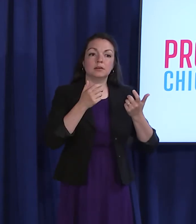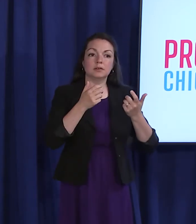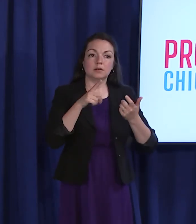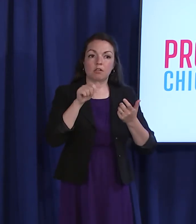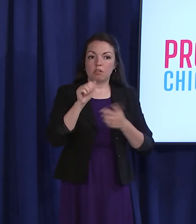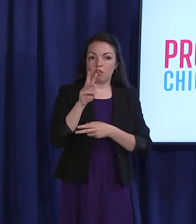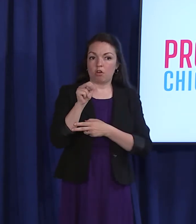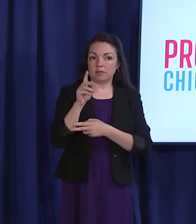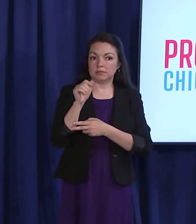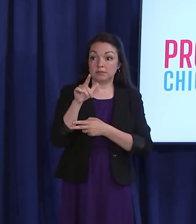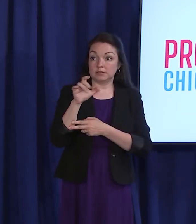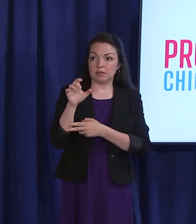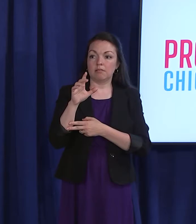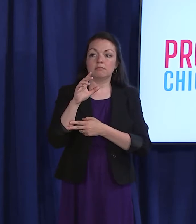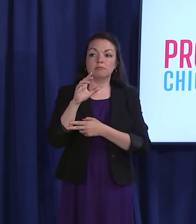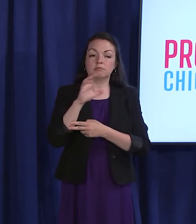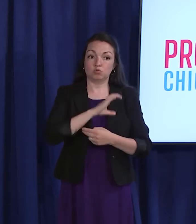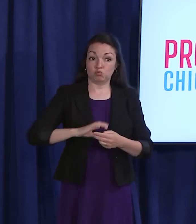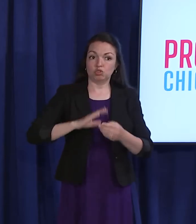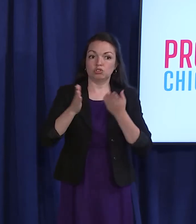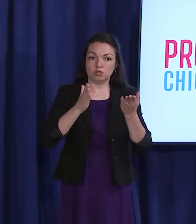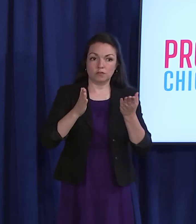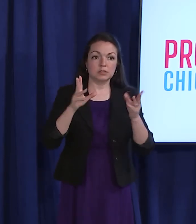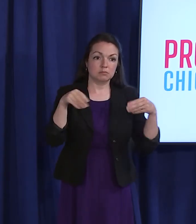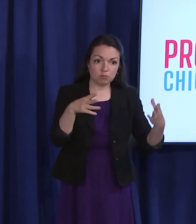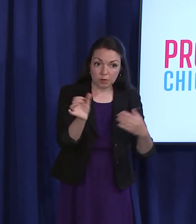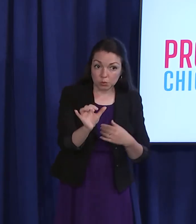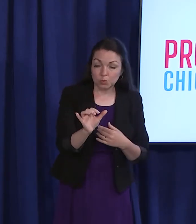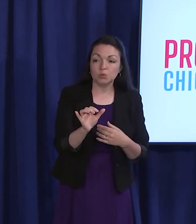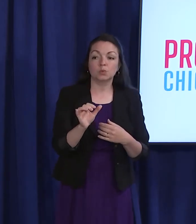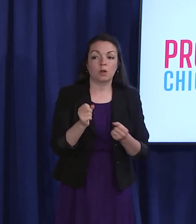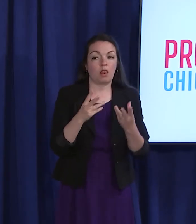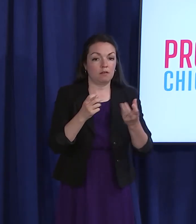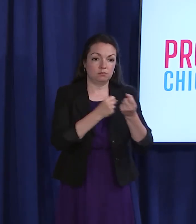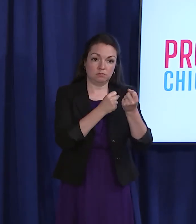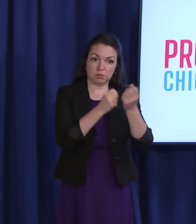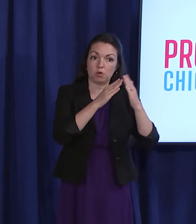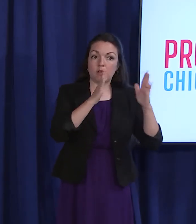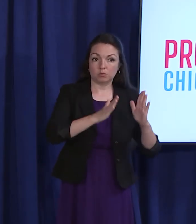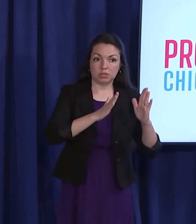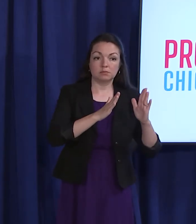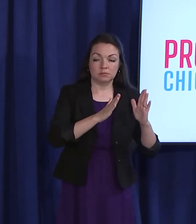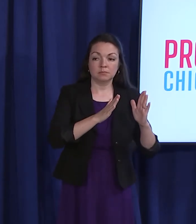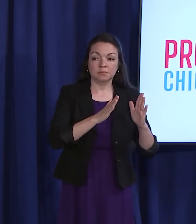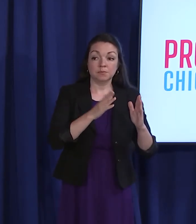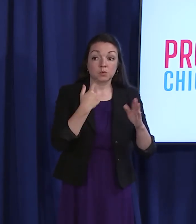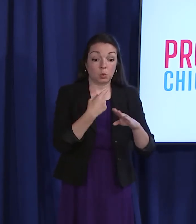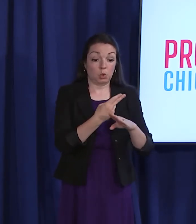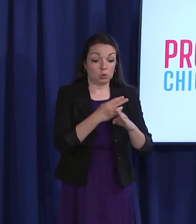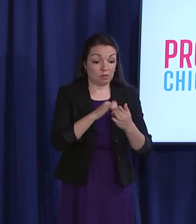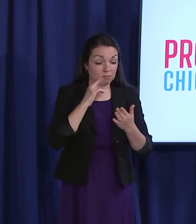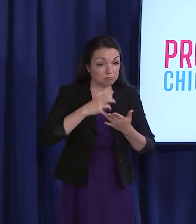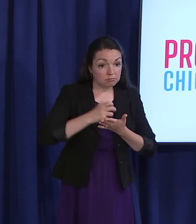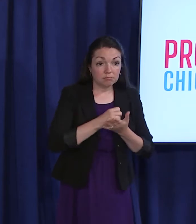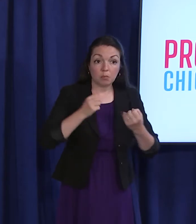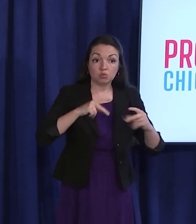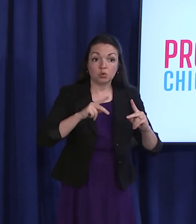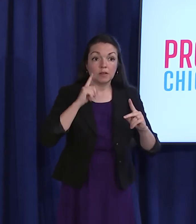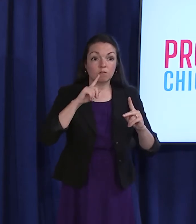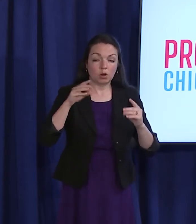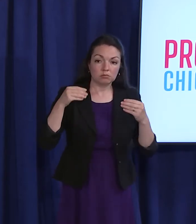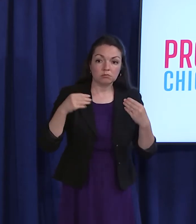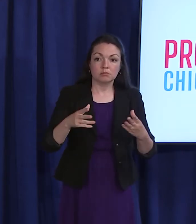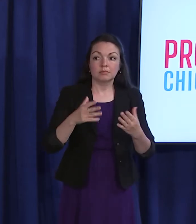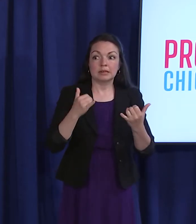to then move those folks into permanent supportive housing. And we've used the opportunity from COVID to actually embed primary